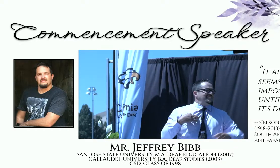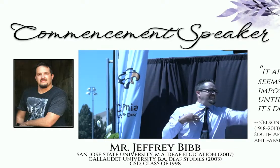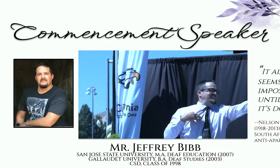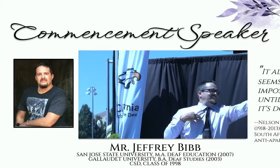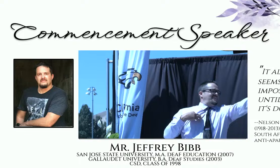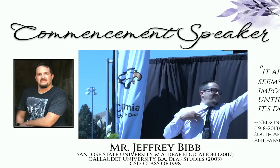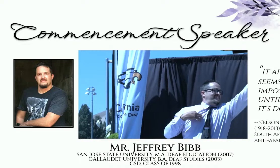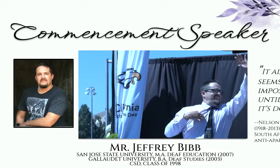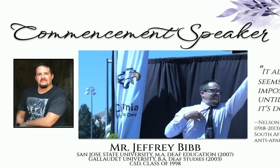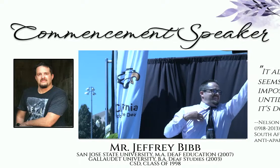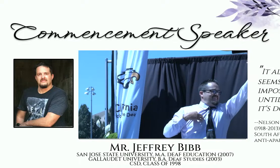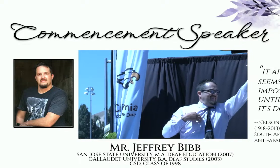faculty,